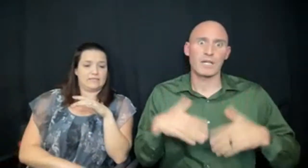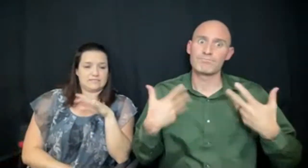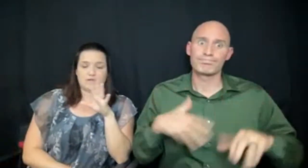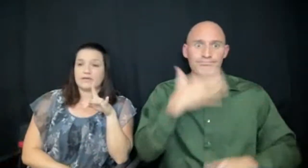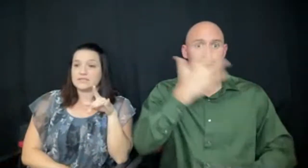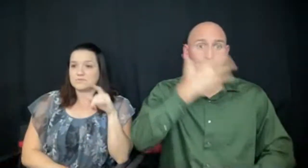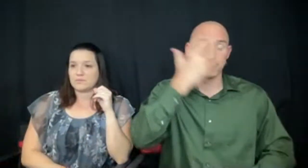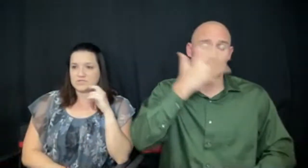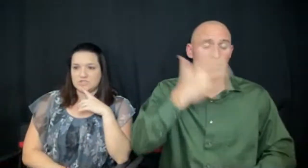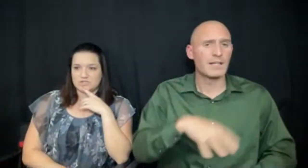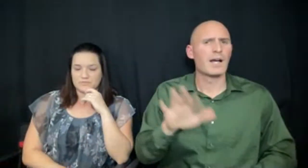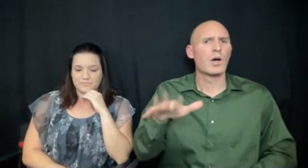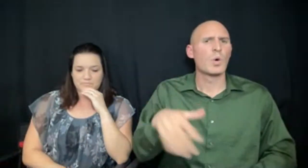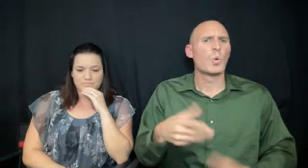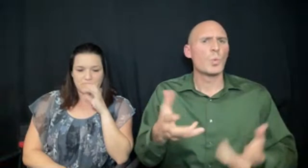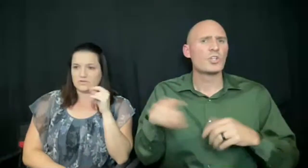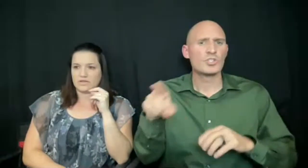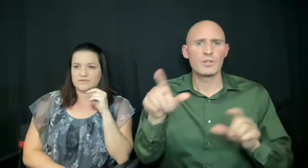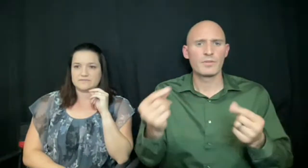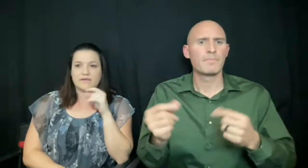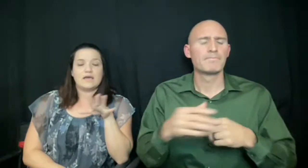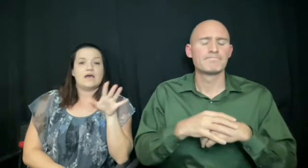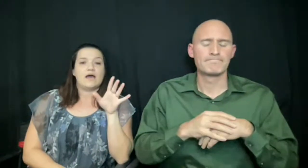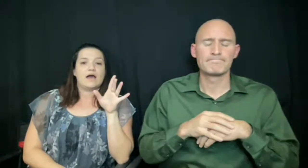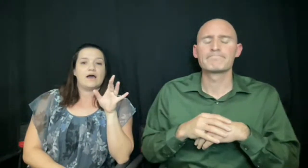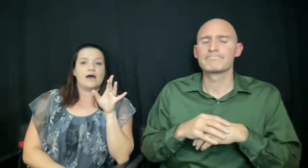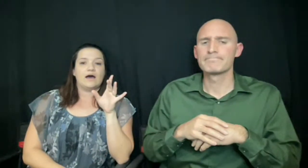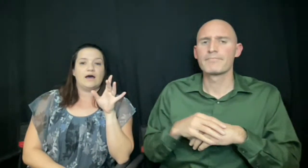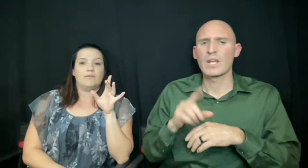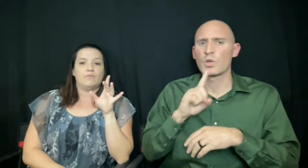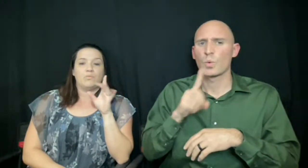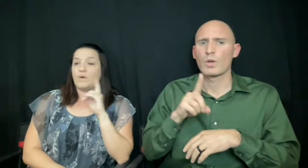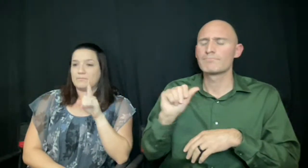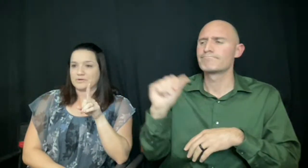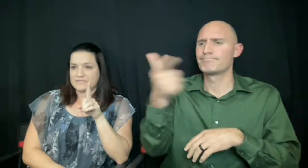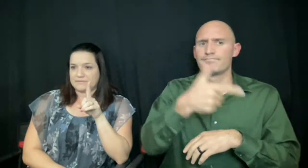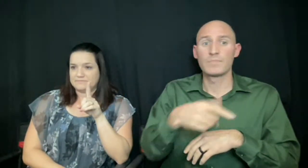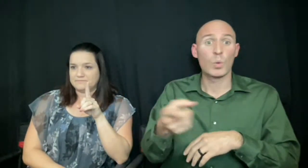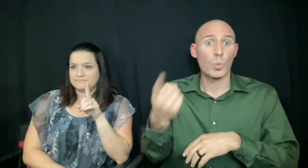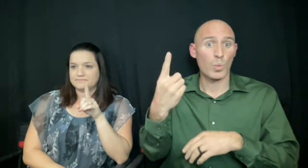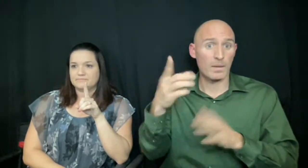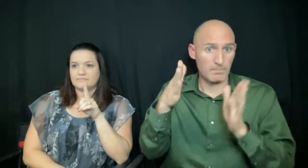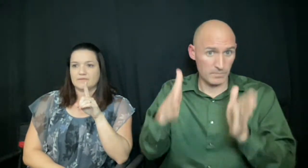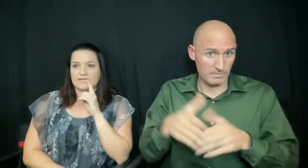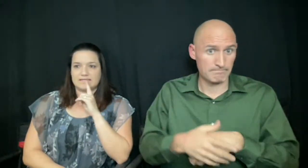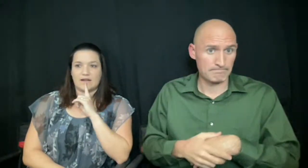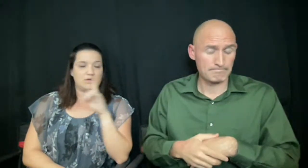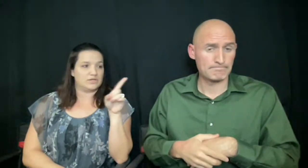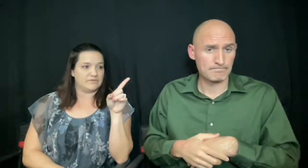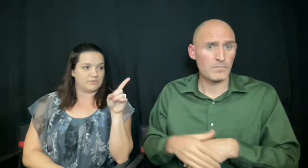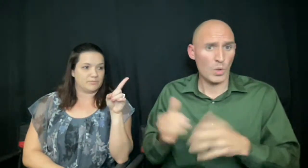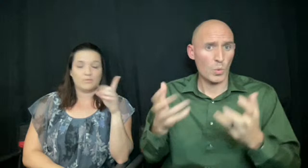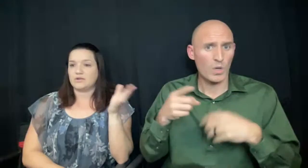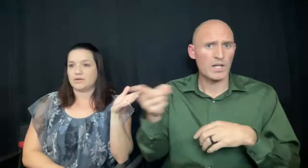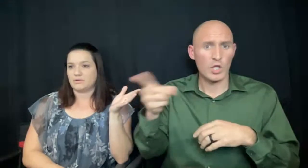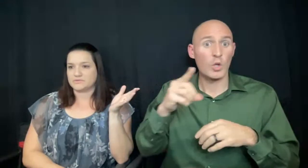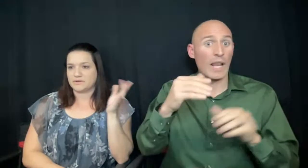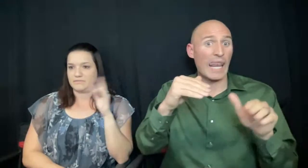said, okay, this is what I want you to do. He told all this. One person, he said, I want you to leave the room. We had no idea what was going on.